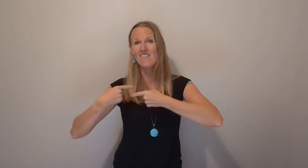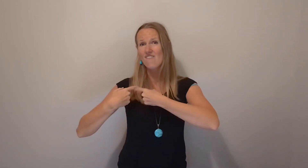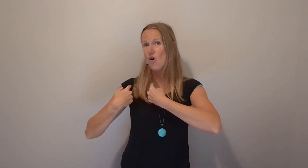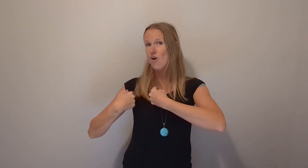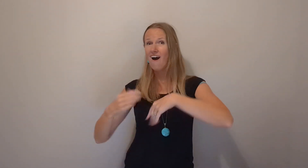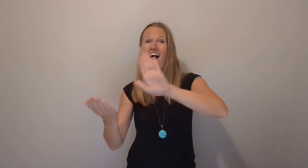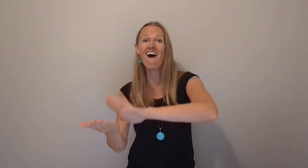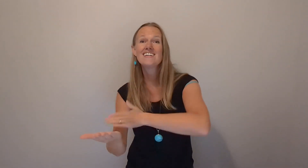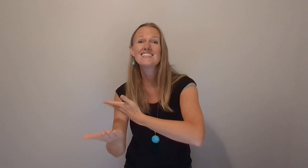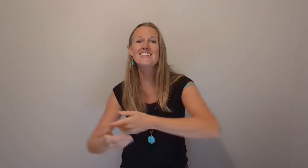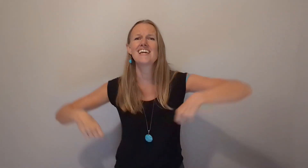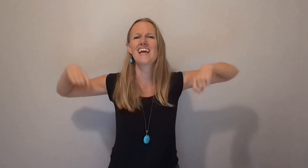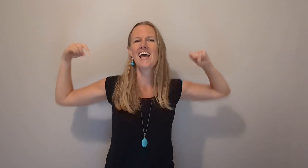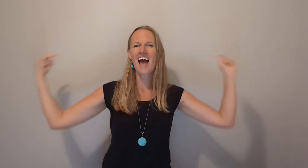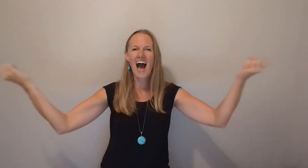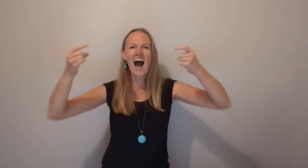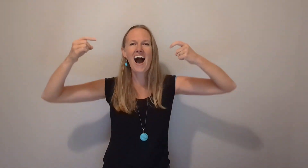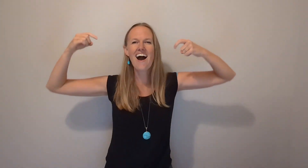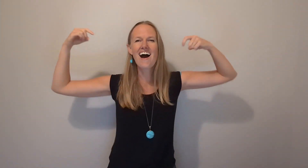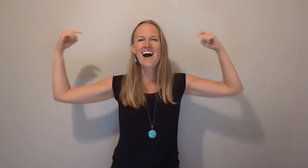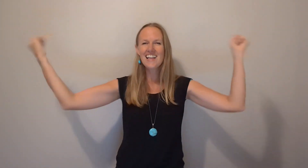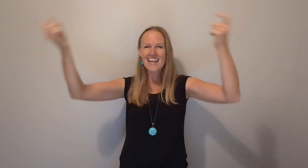except for a heart singing